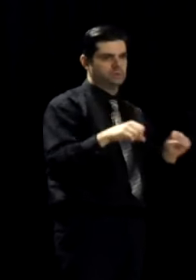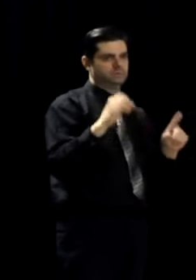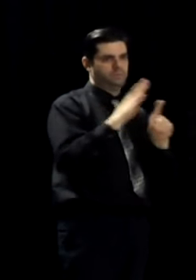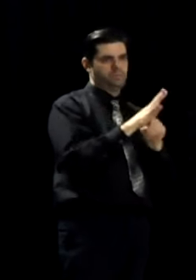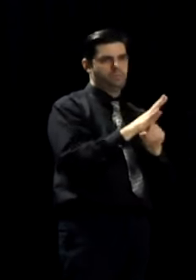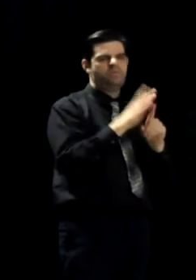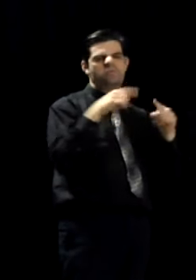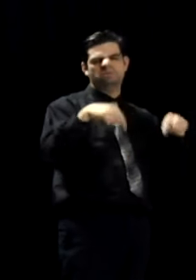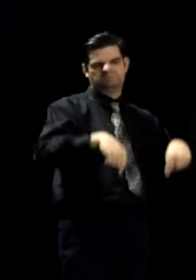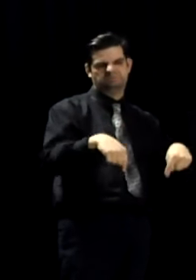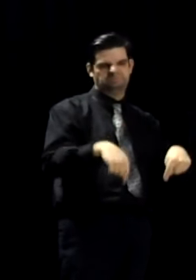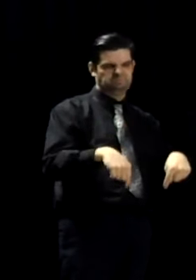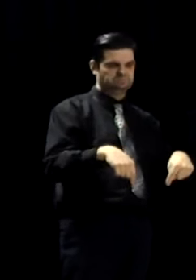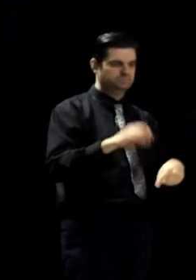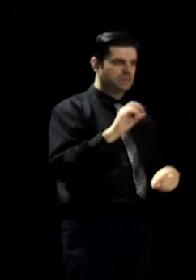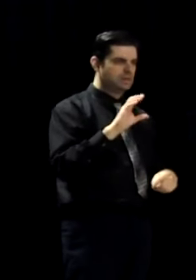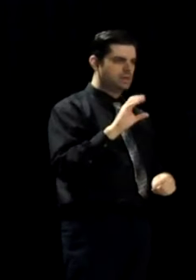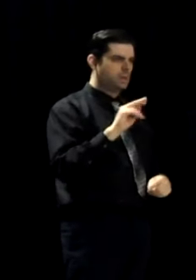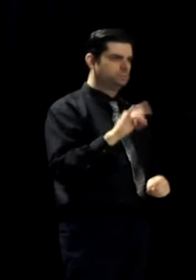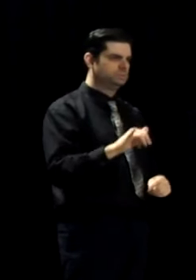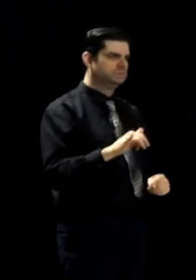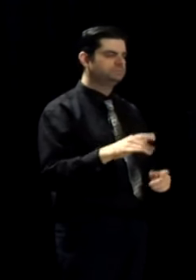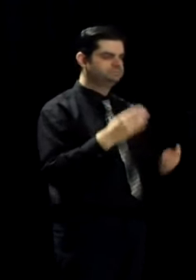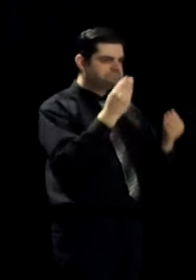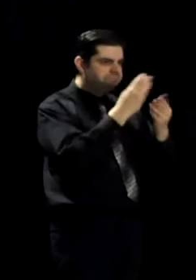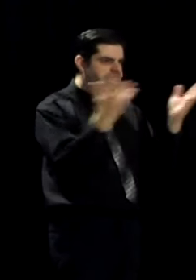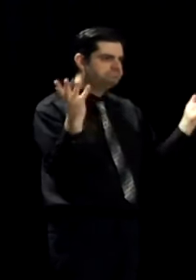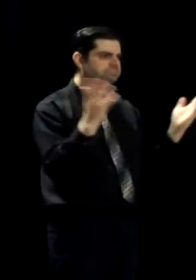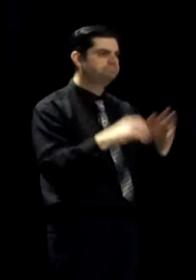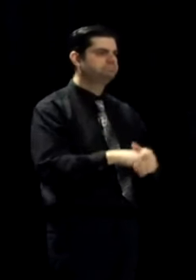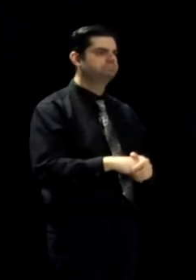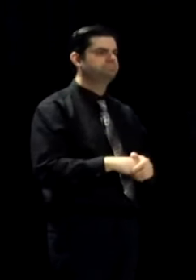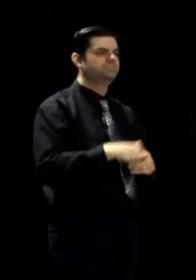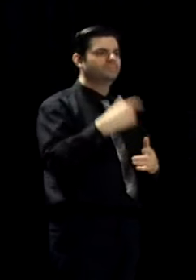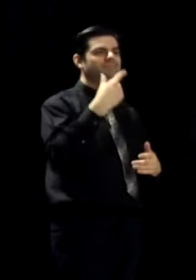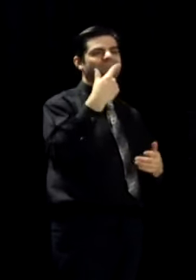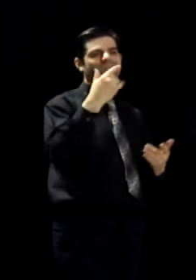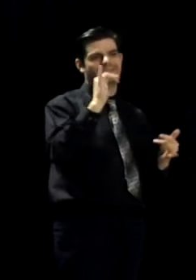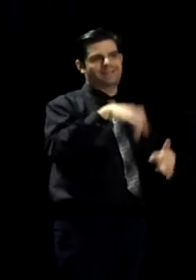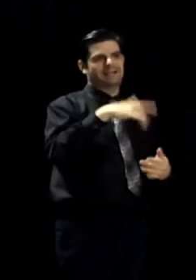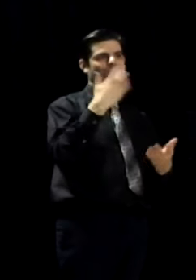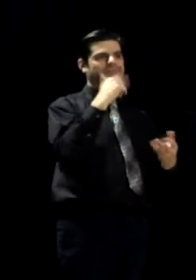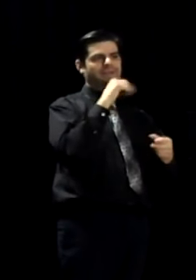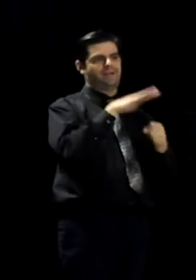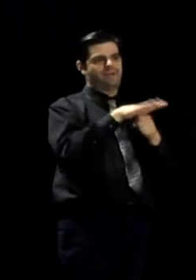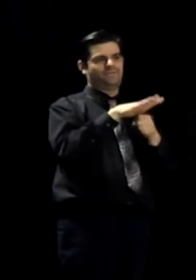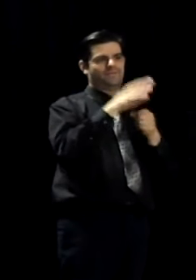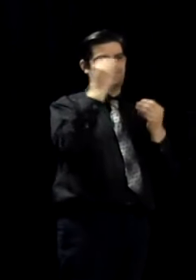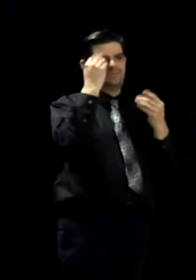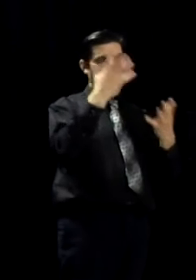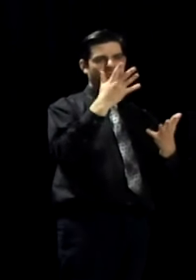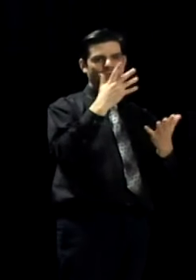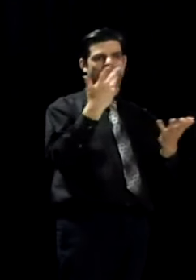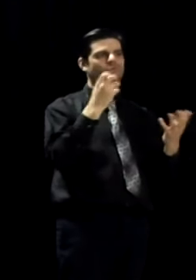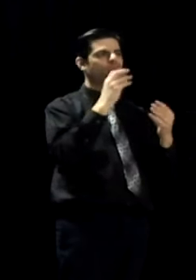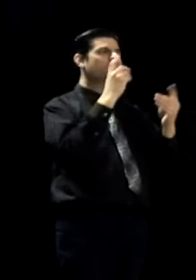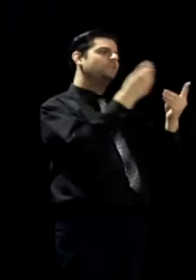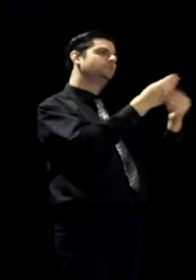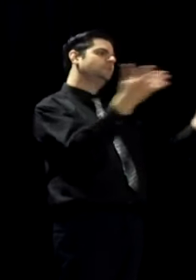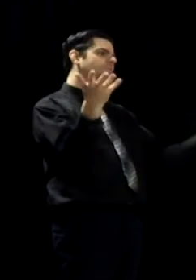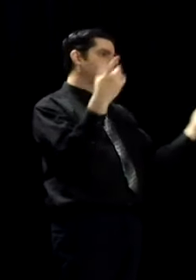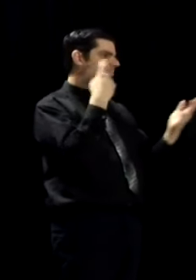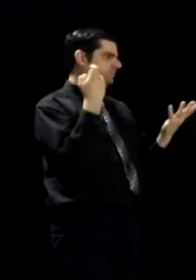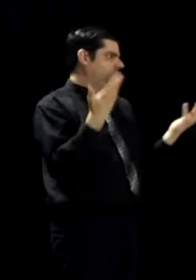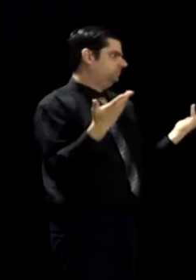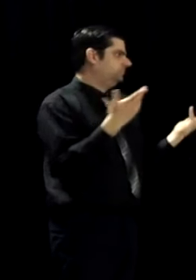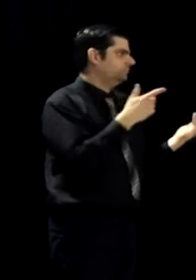from Central New York. And then if we have a gap, we let people know. So that's how that works. Not a county